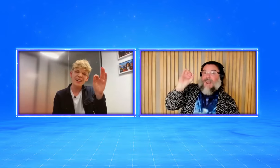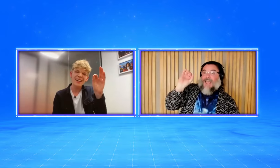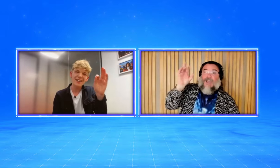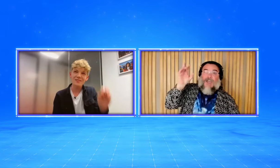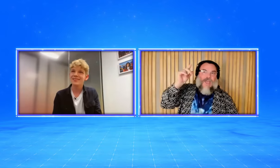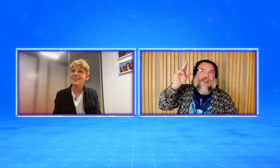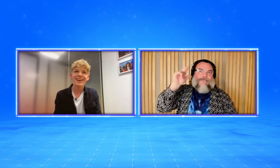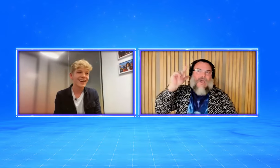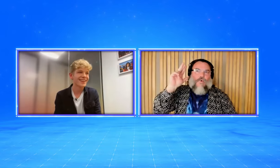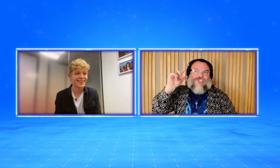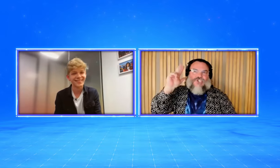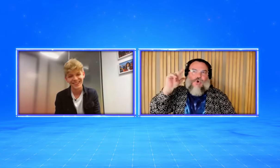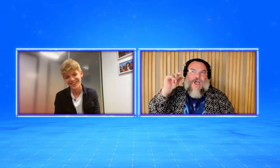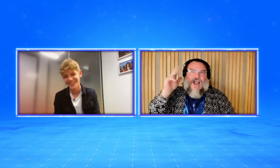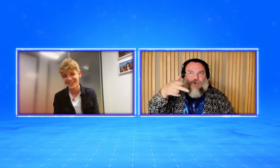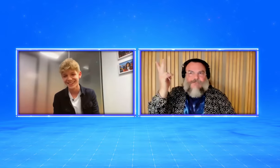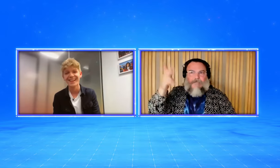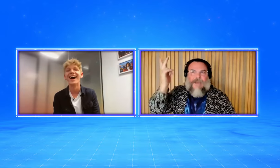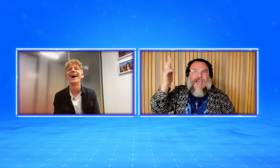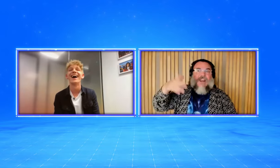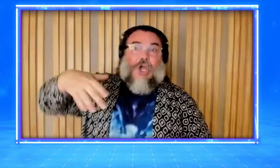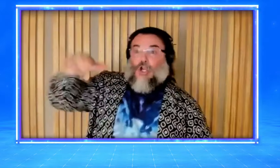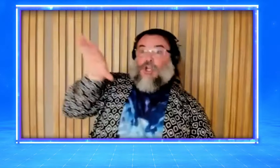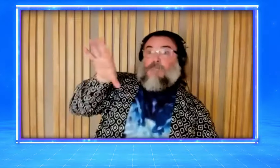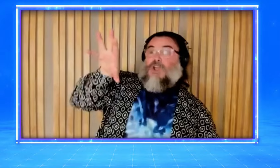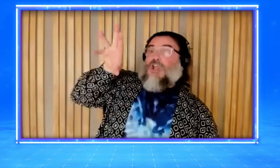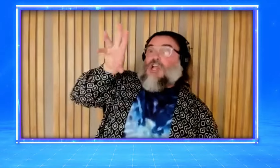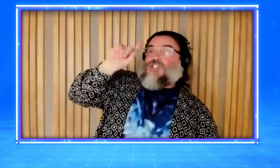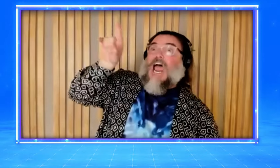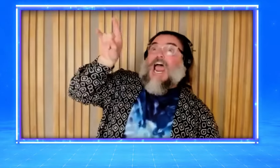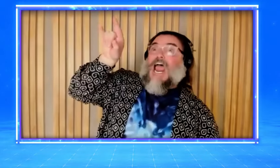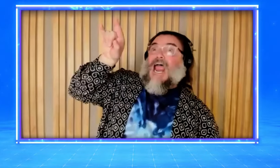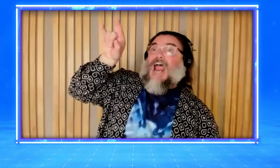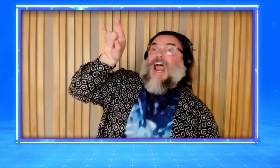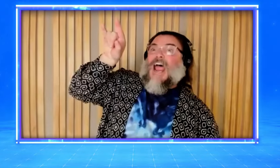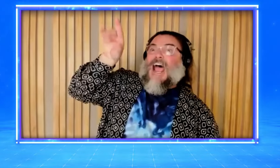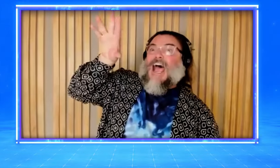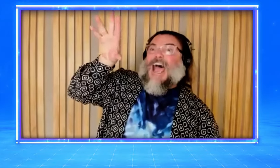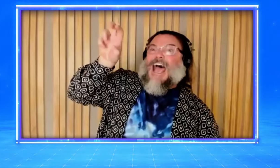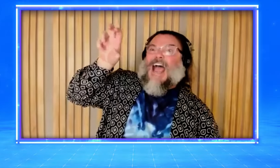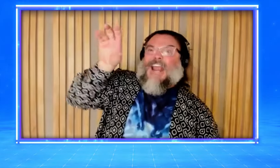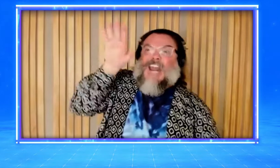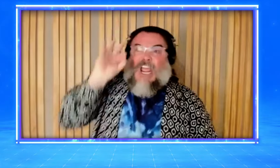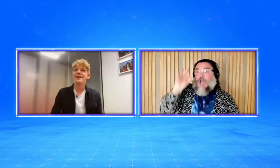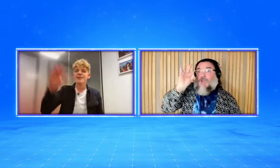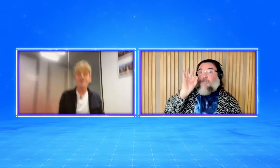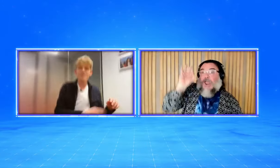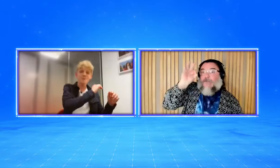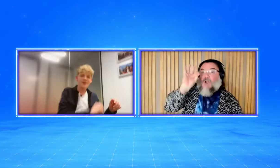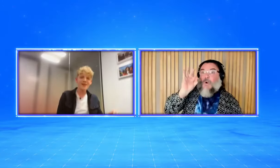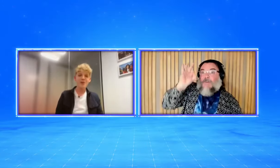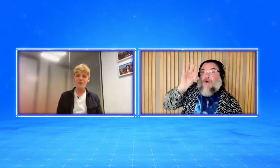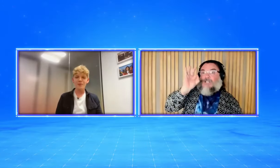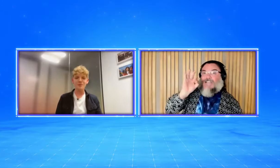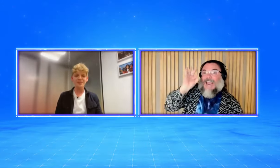believe when I'm not with you I lose my mind give me a sign hit me,